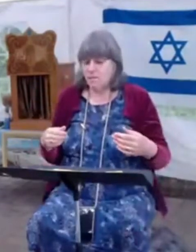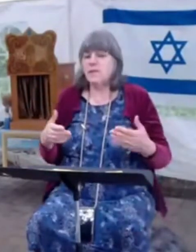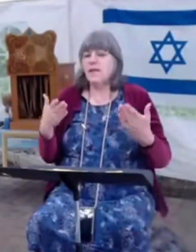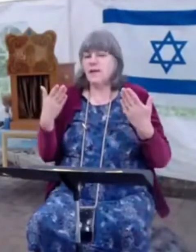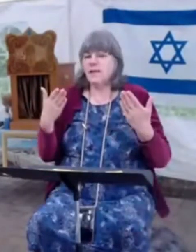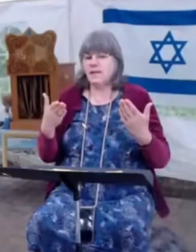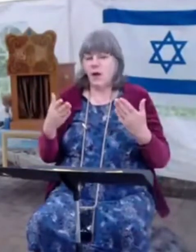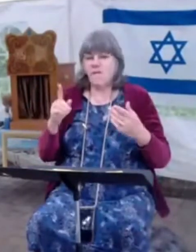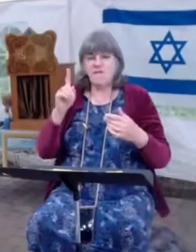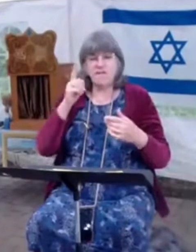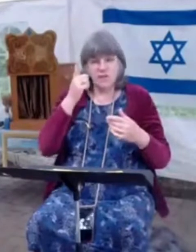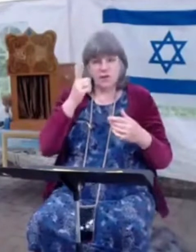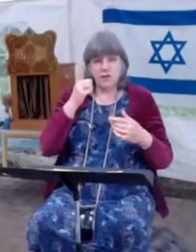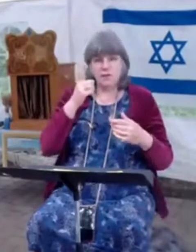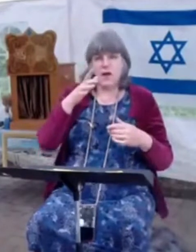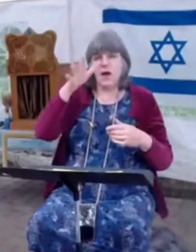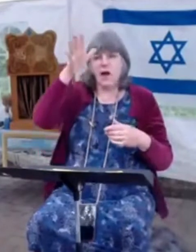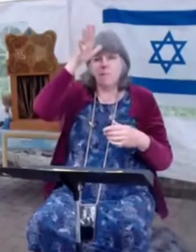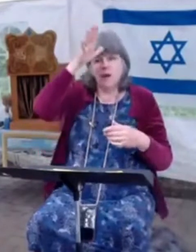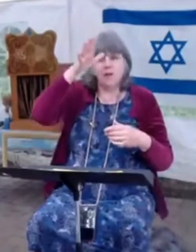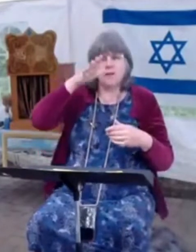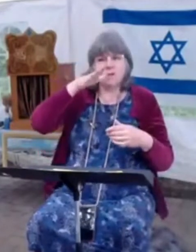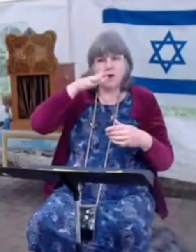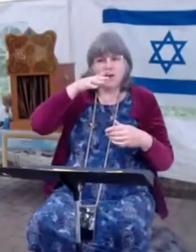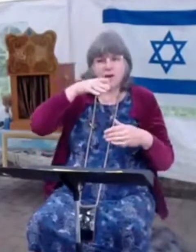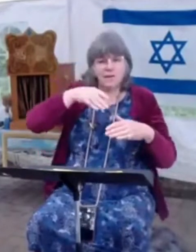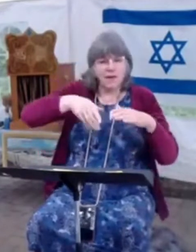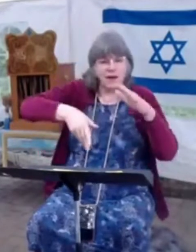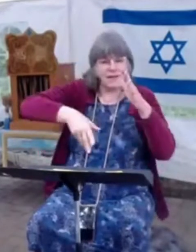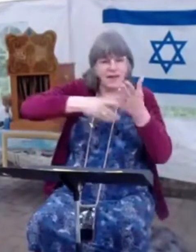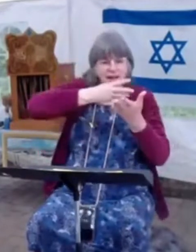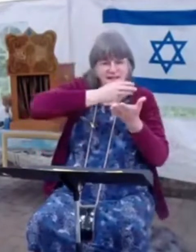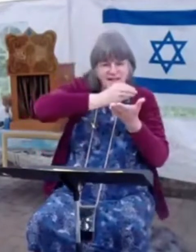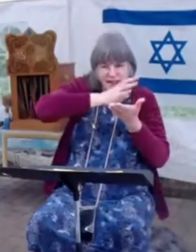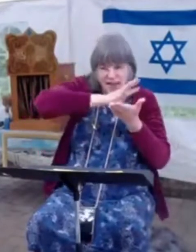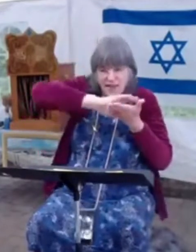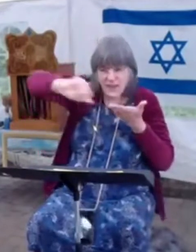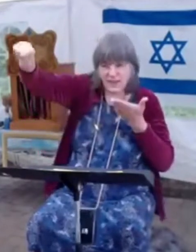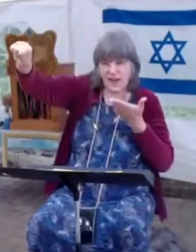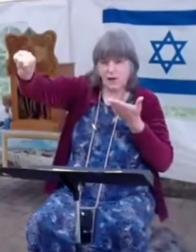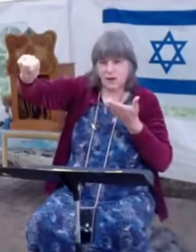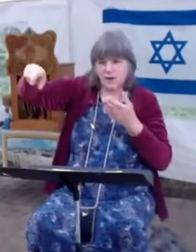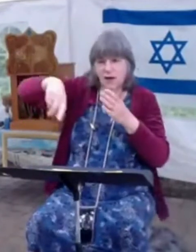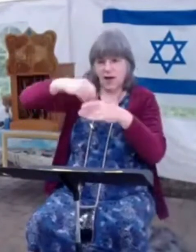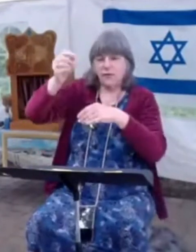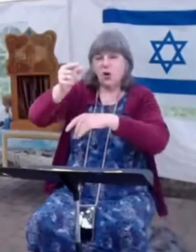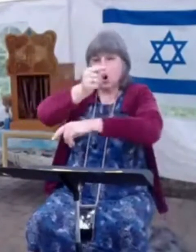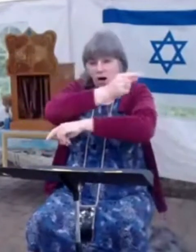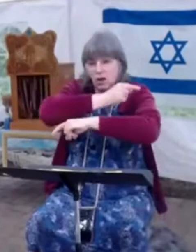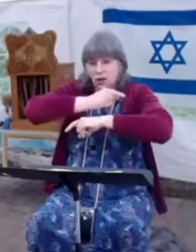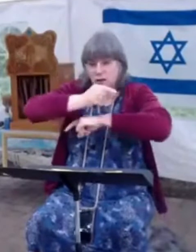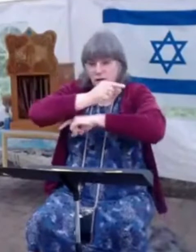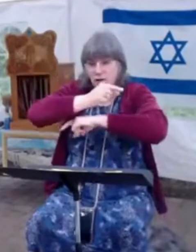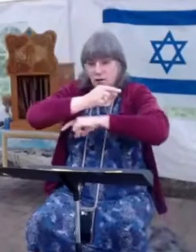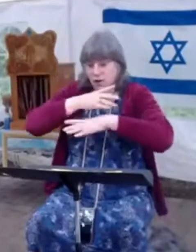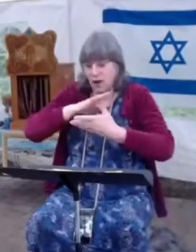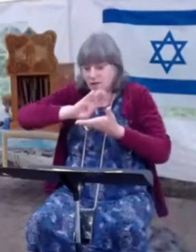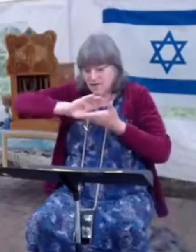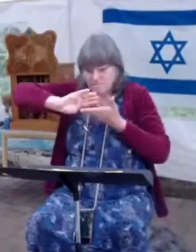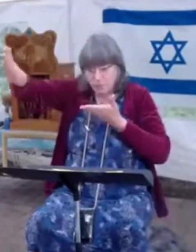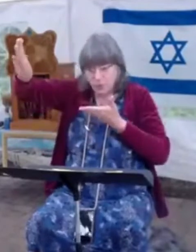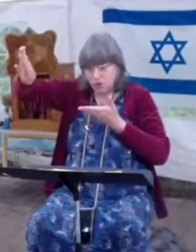And now, with the grandson of Adam and Eve, Enosh, at that time, we